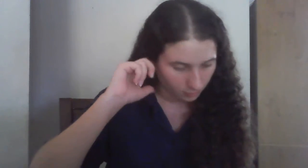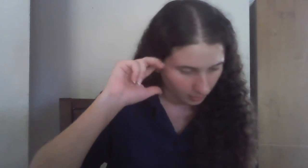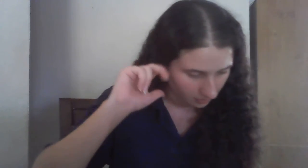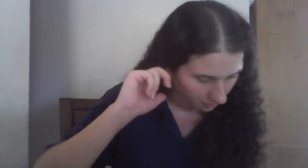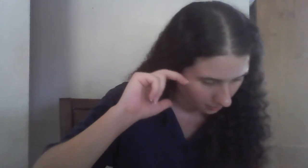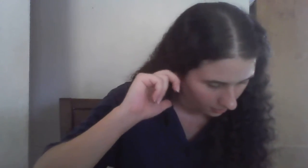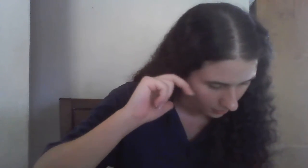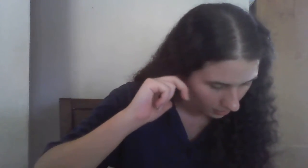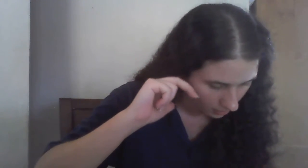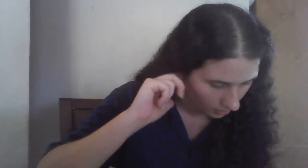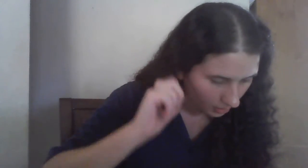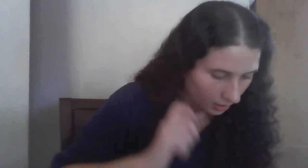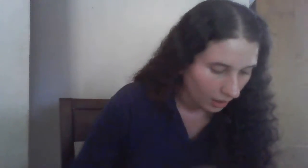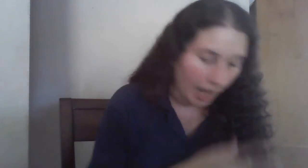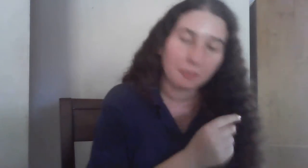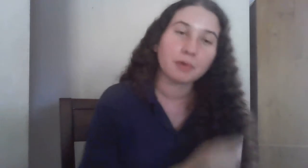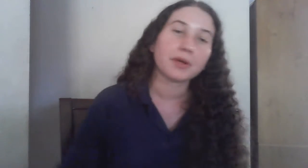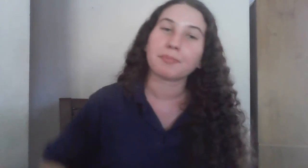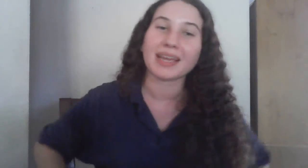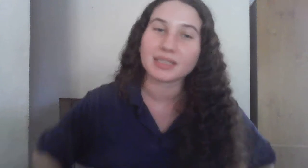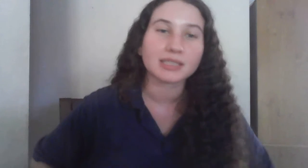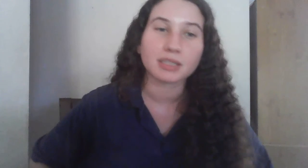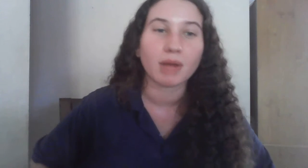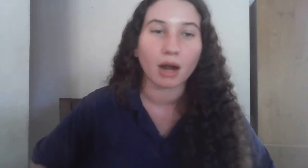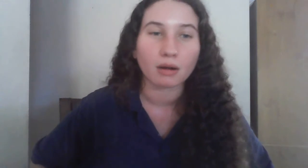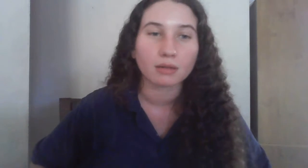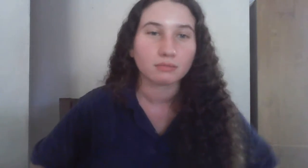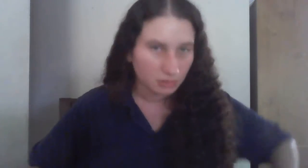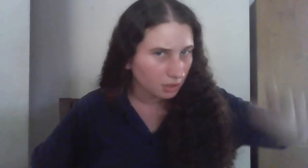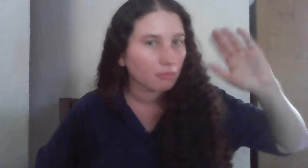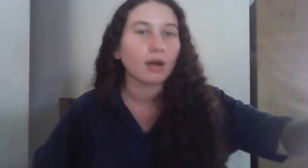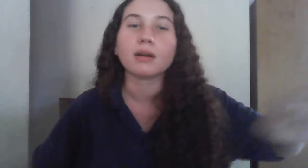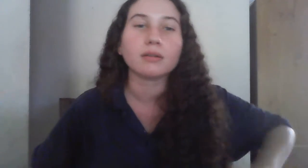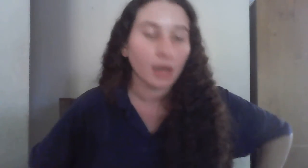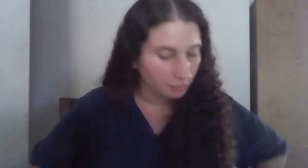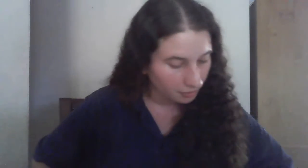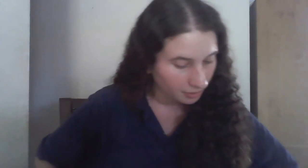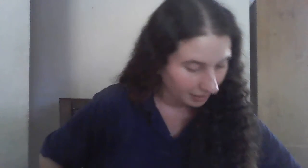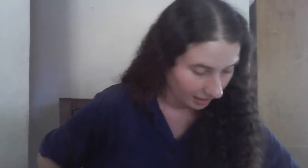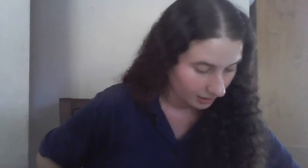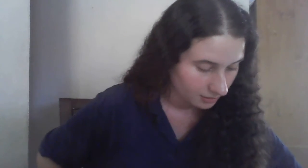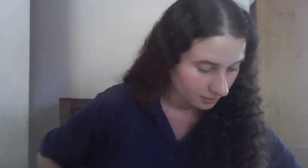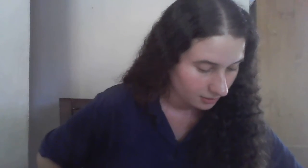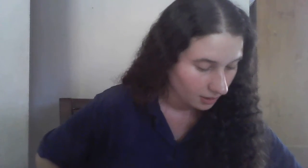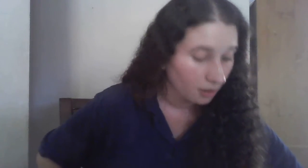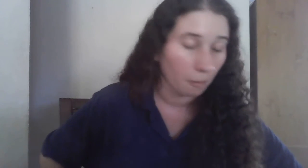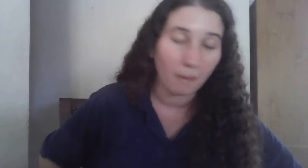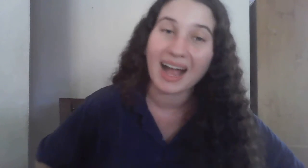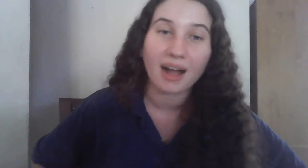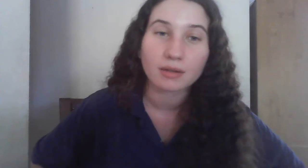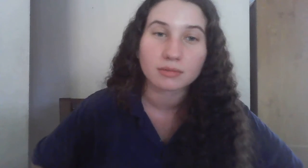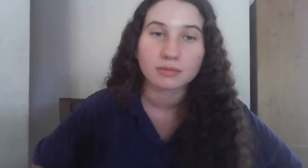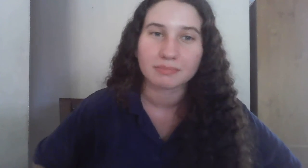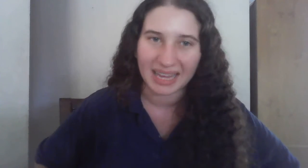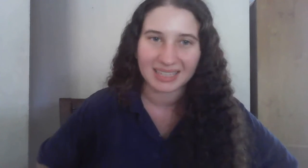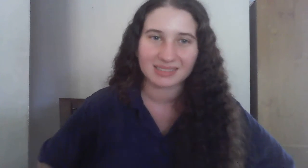Right? I will wear pants tomorrow. Tomorrow I will wear pants. Wow. Pants.